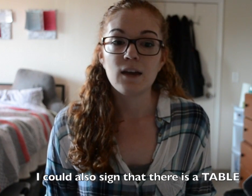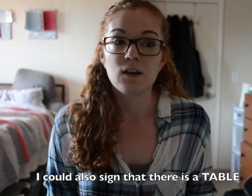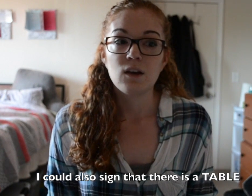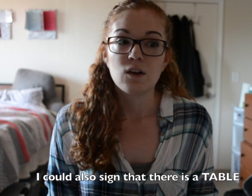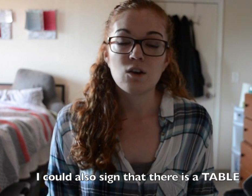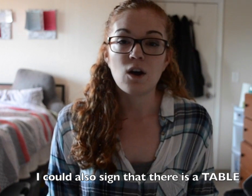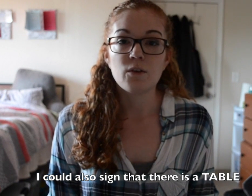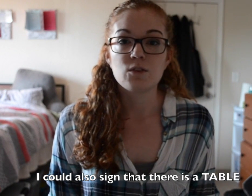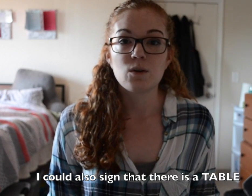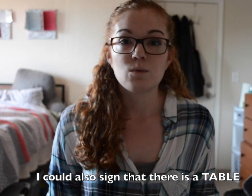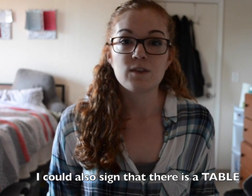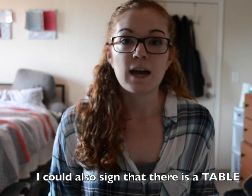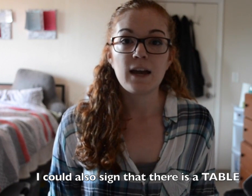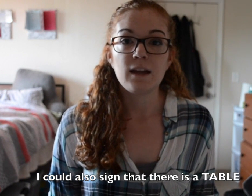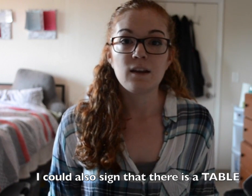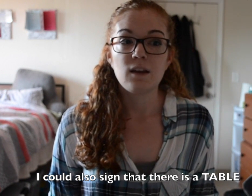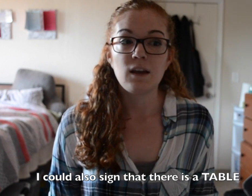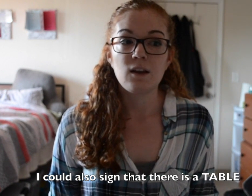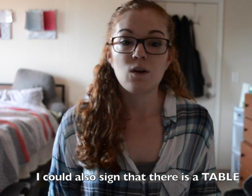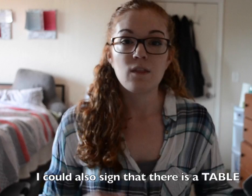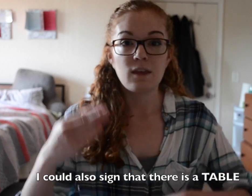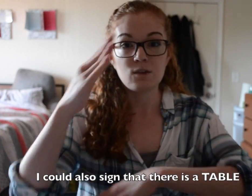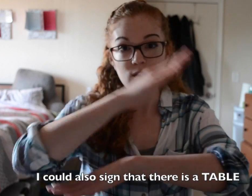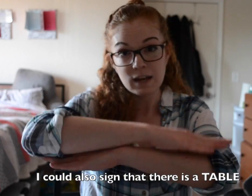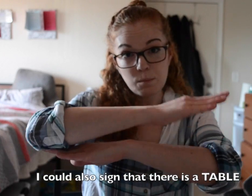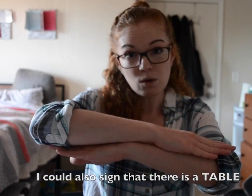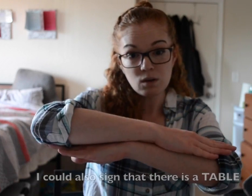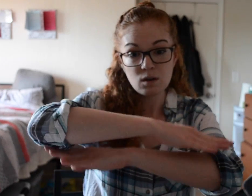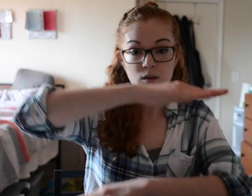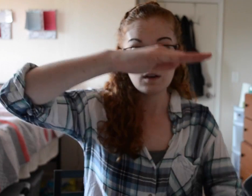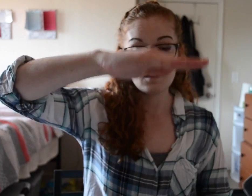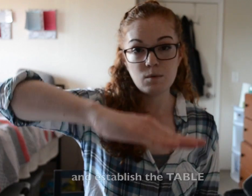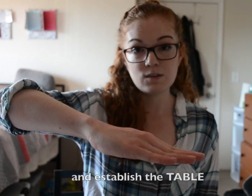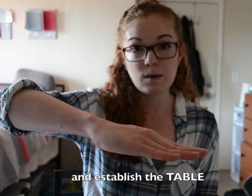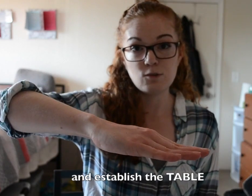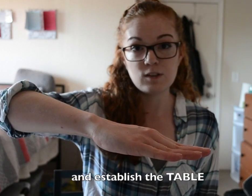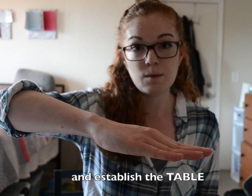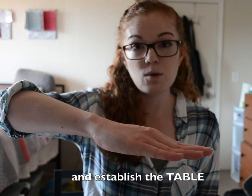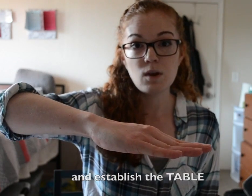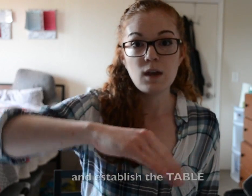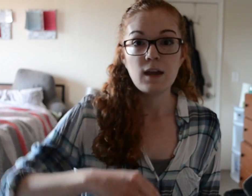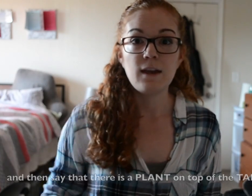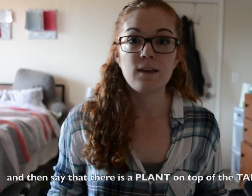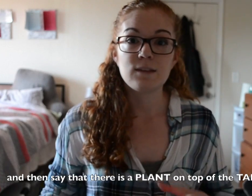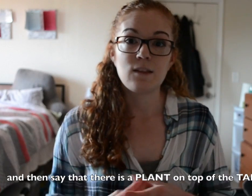I could also sign in that there's a table and establish the table, and then say that